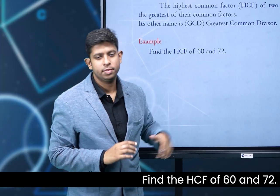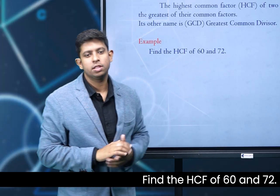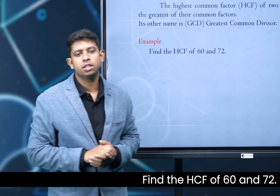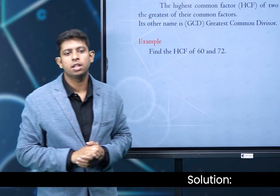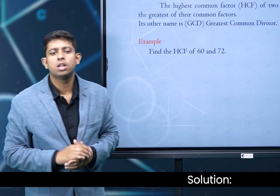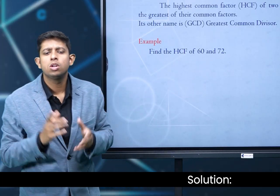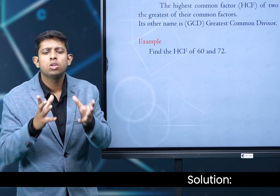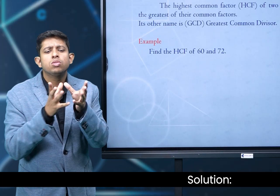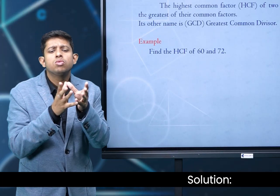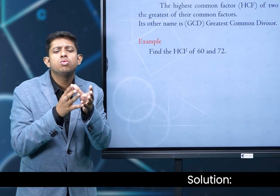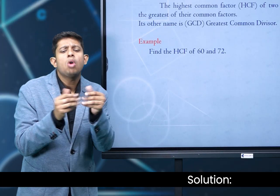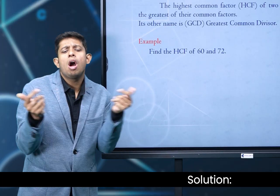Solution.